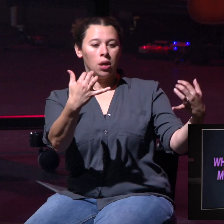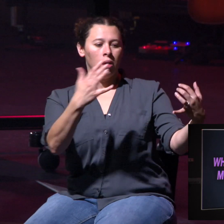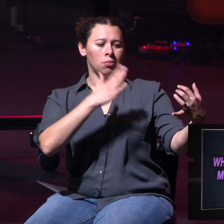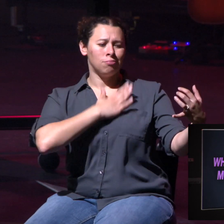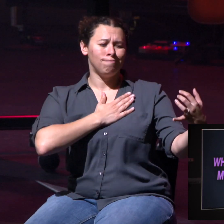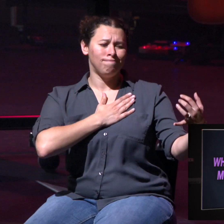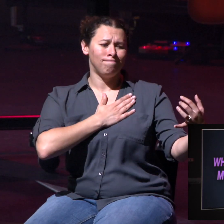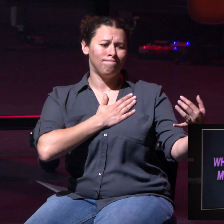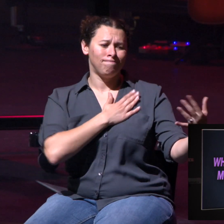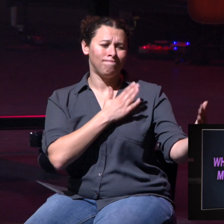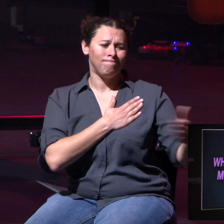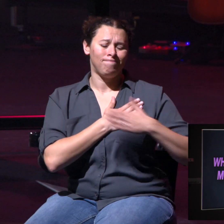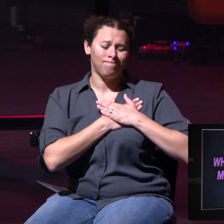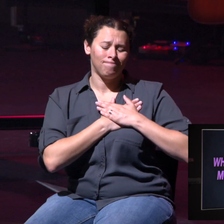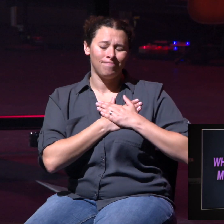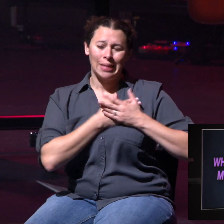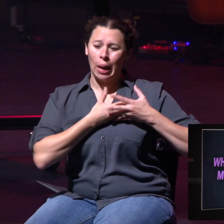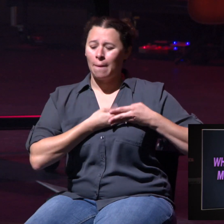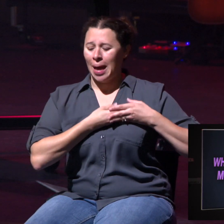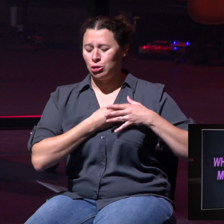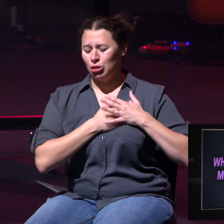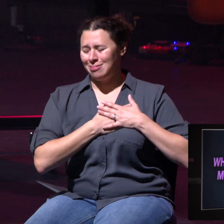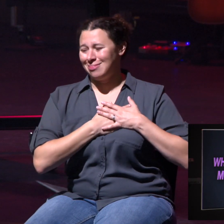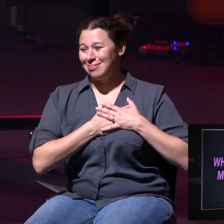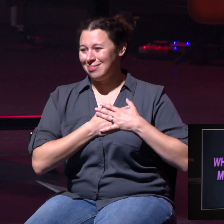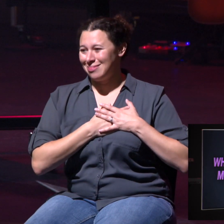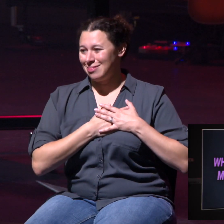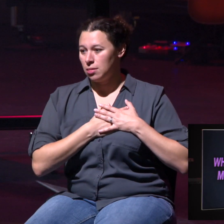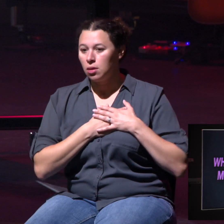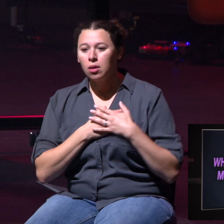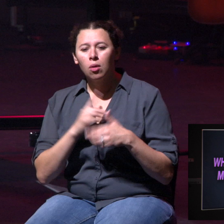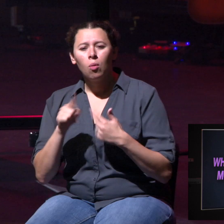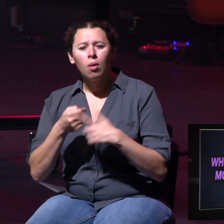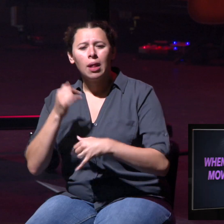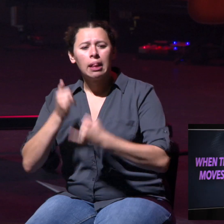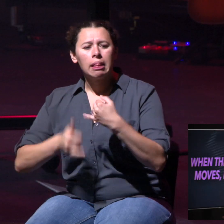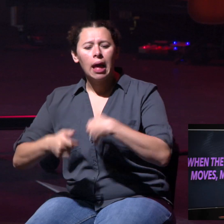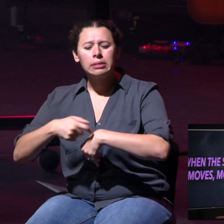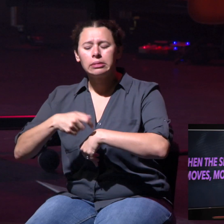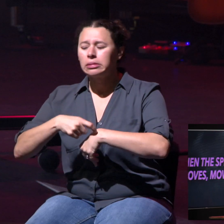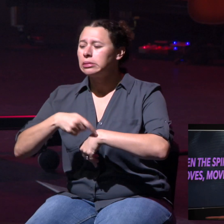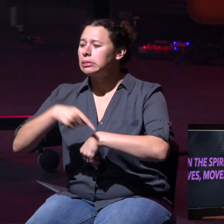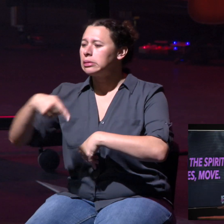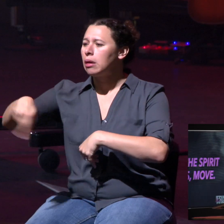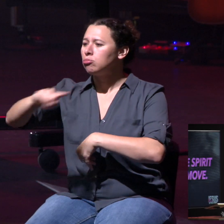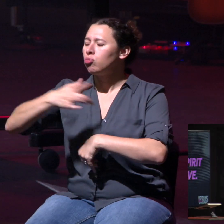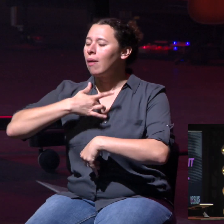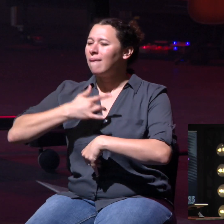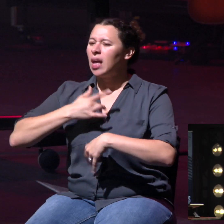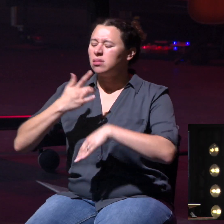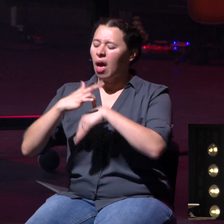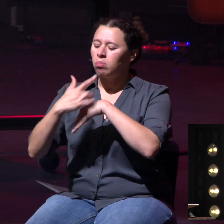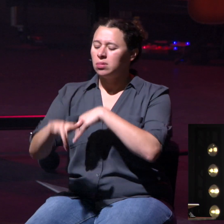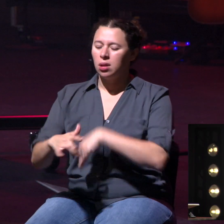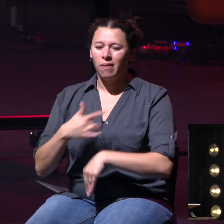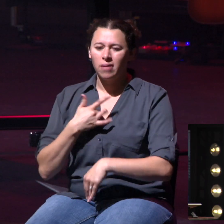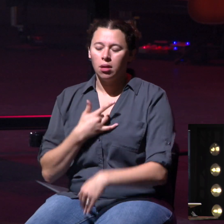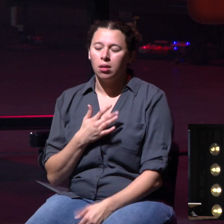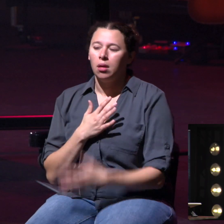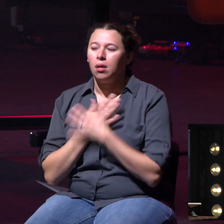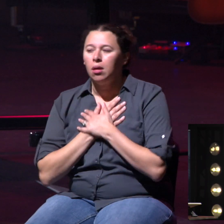the last time that you looked at somebody from a place of emptiness and you had compassion on them?